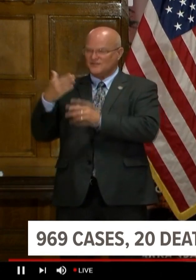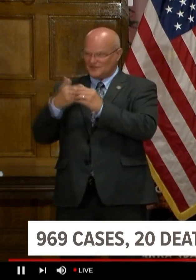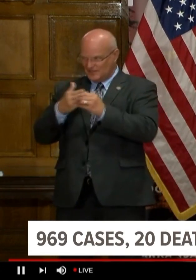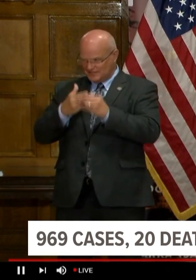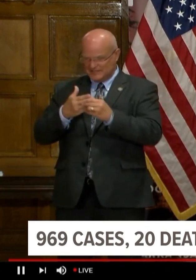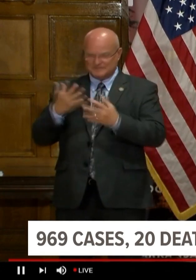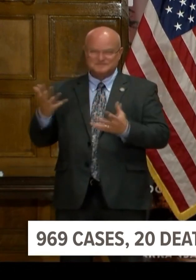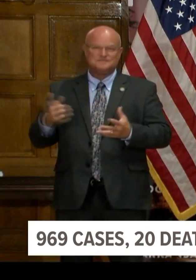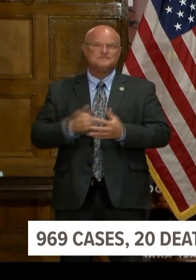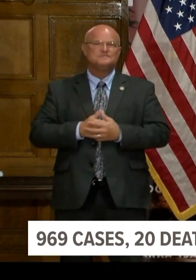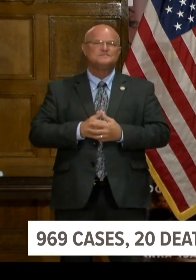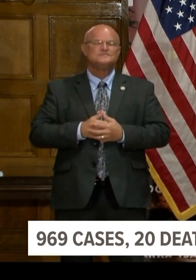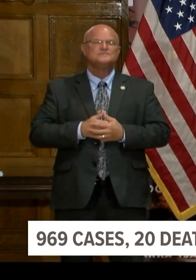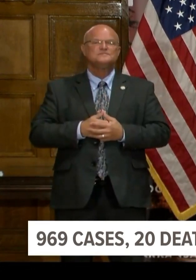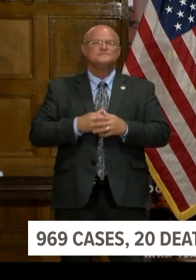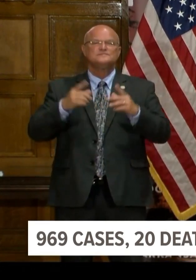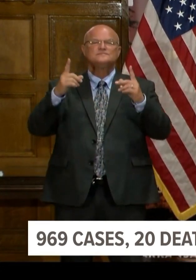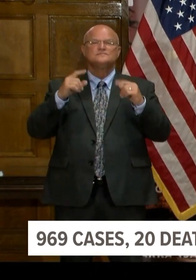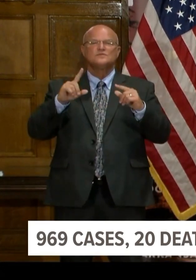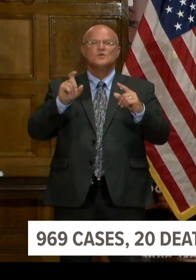question.